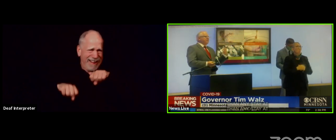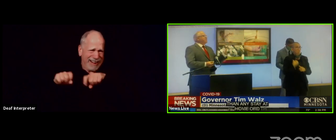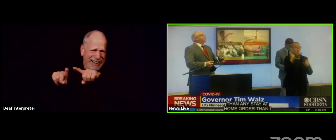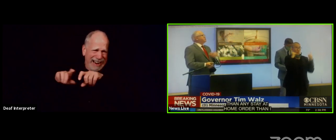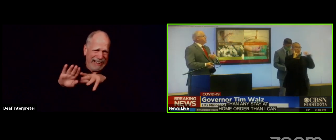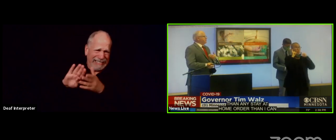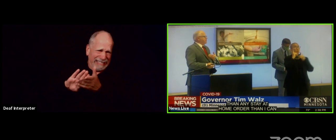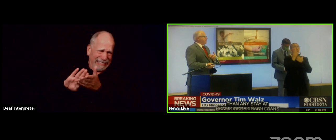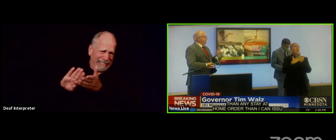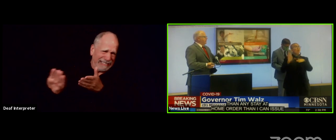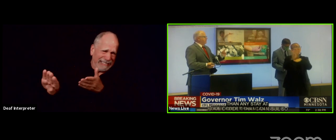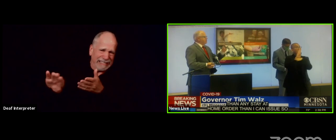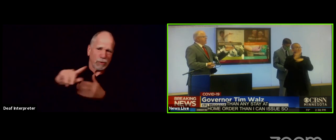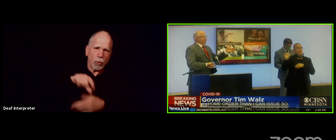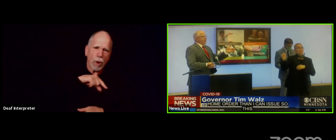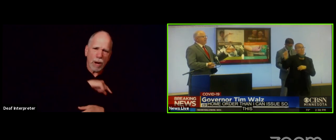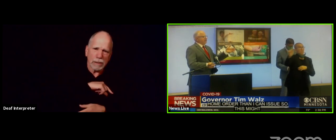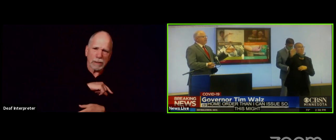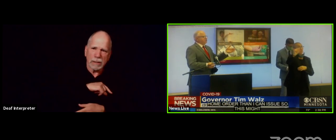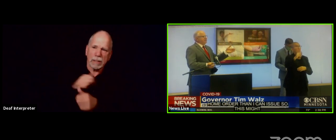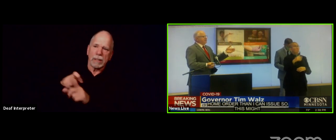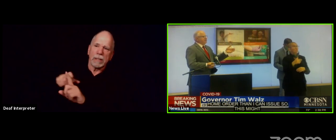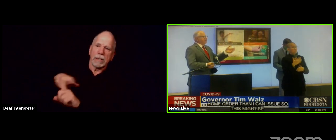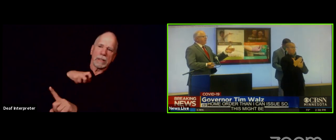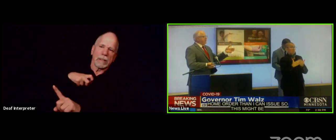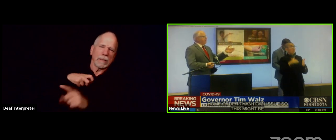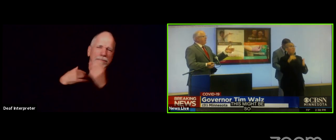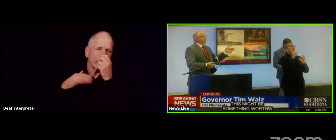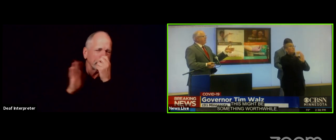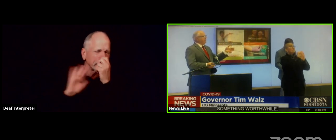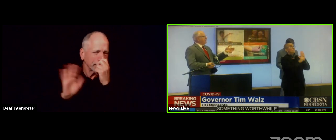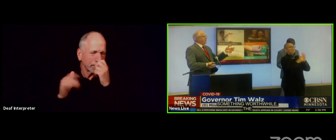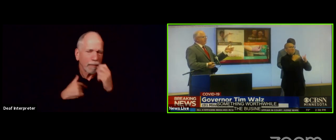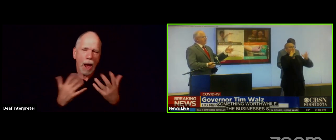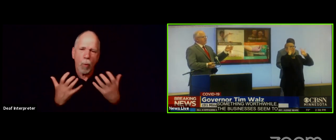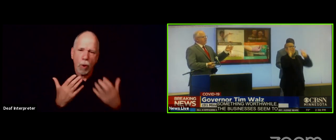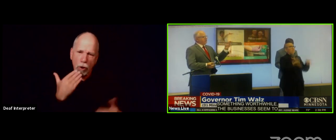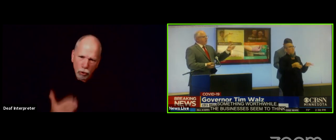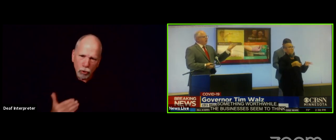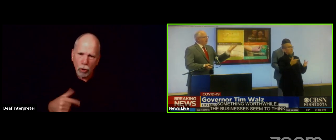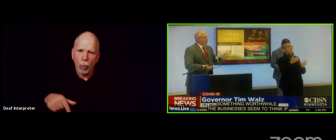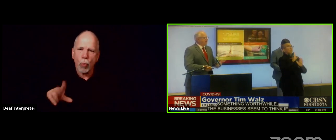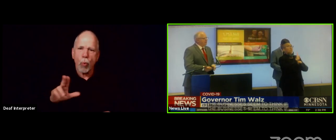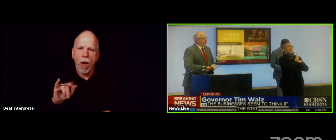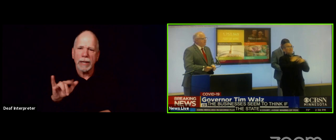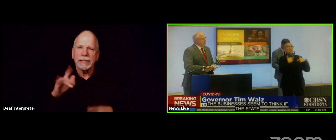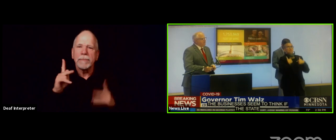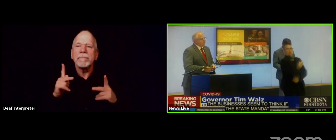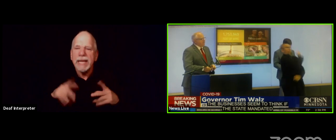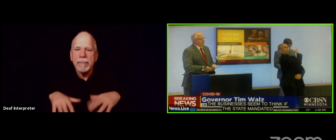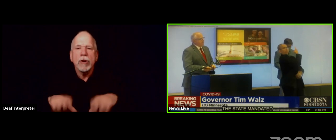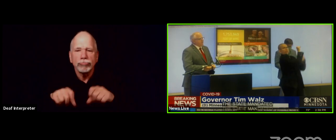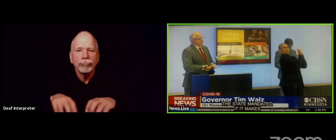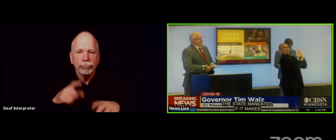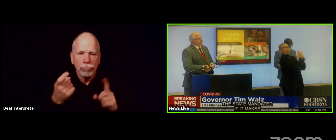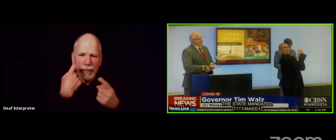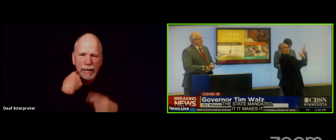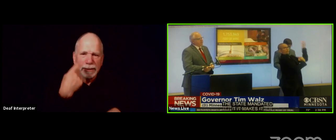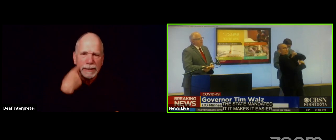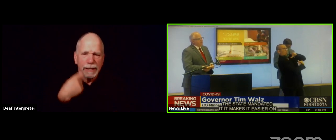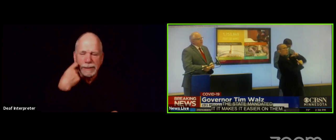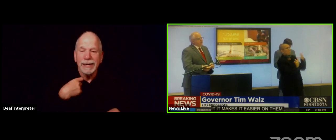the businesses seem to think if the state mandated, it just makes it easier on them. They don't have to get into a fight with a customer at the door. So how seriously have you